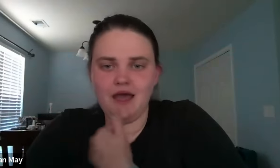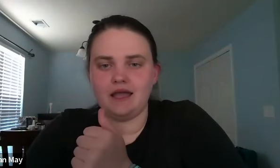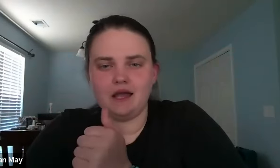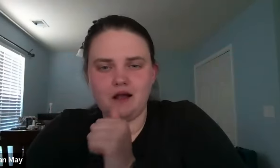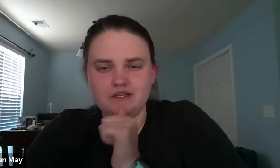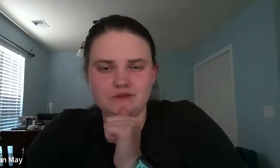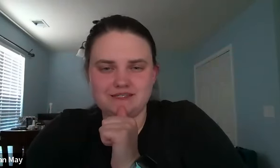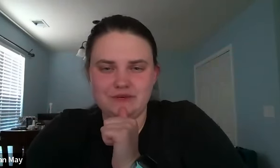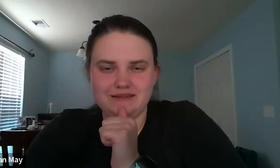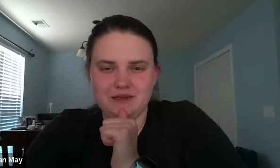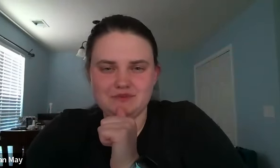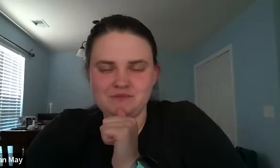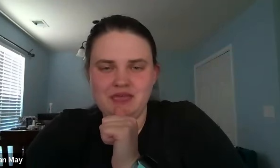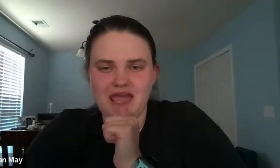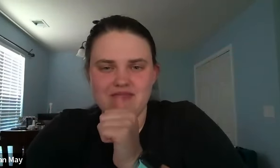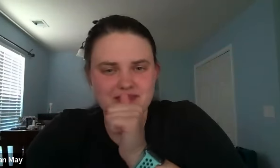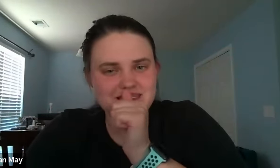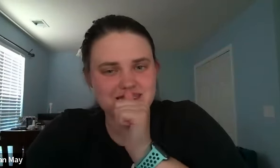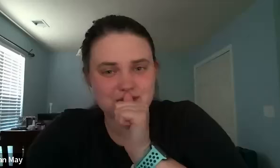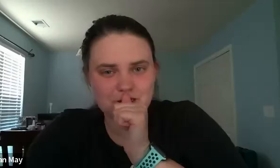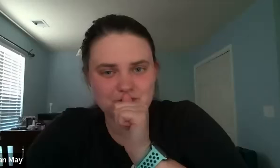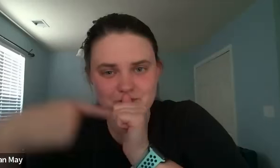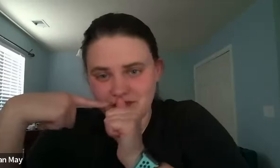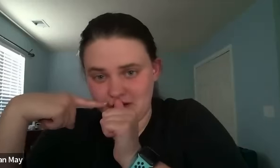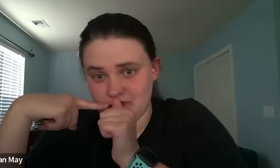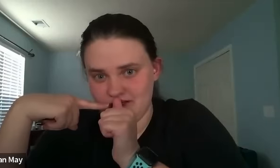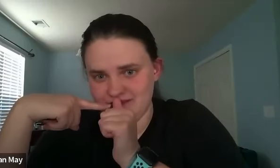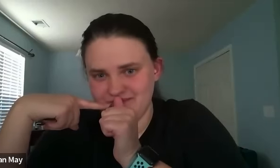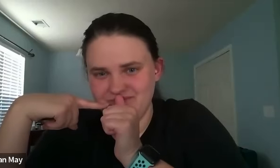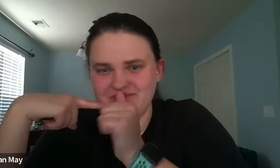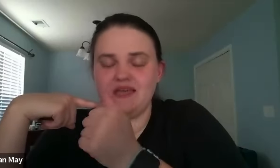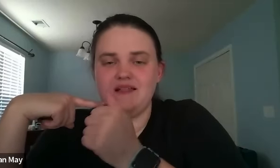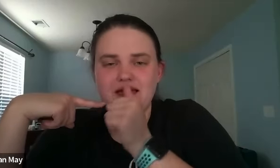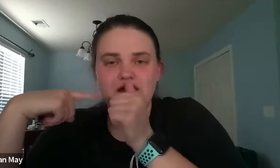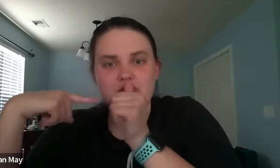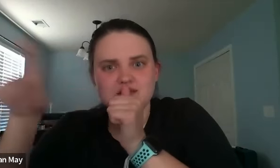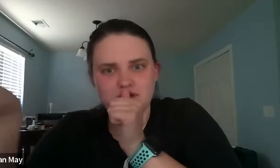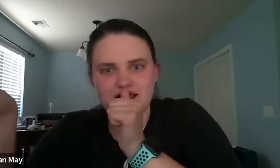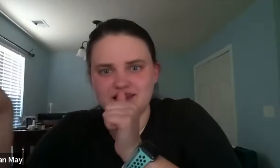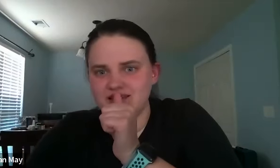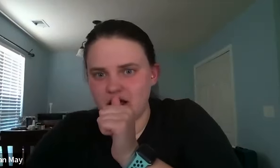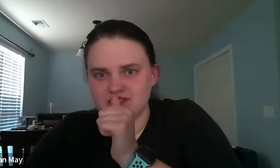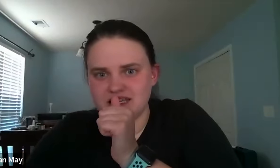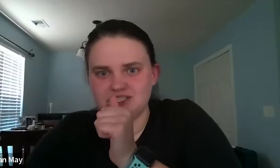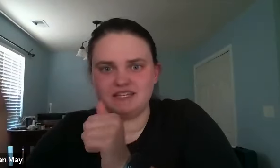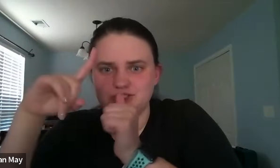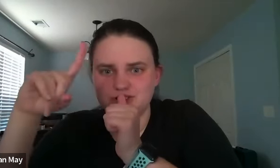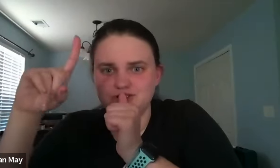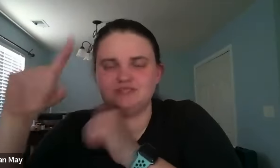I got caught doing this so many times, and this is secret, like, or private. Like, oh, that's a private like conversation, like shh.